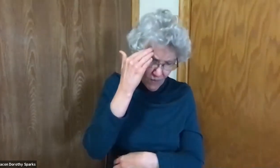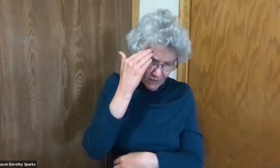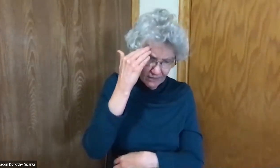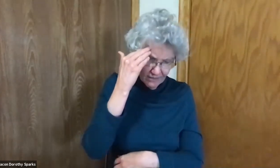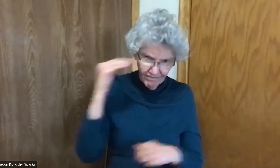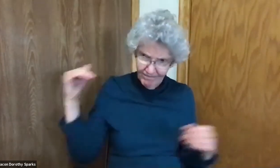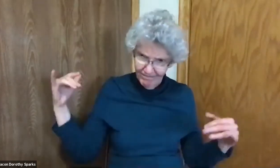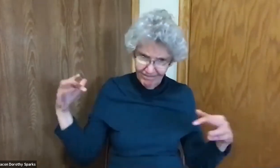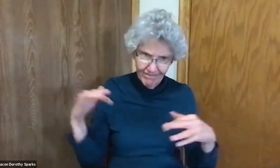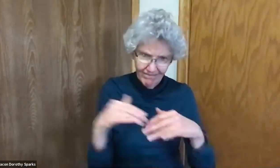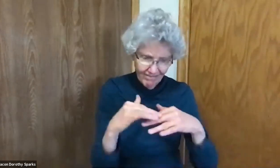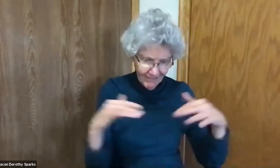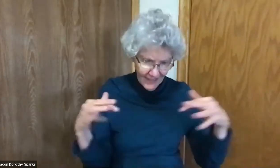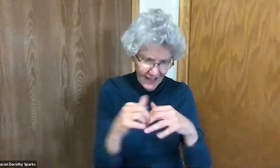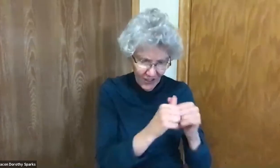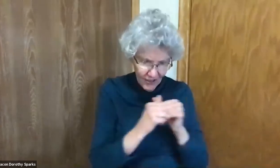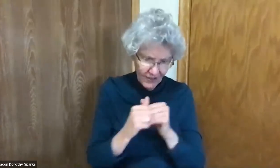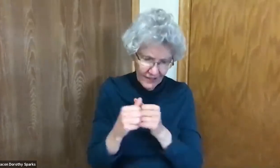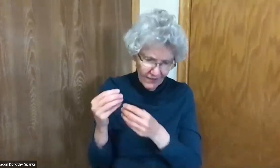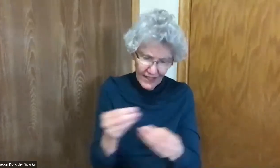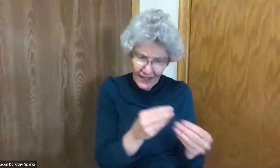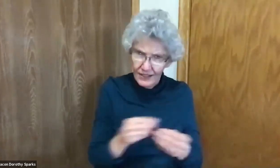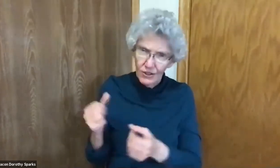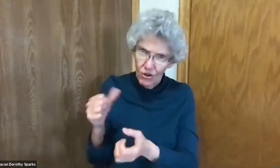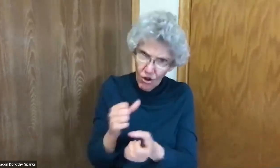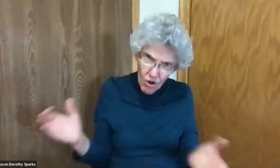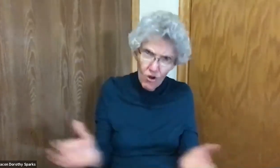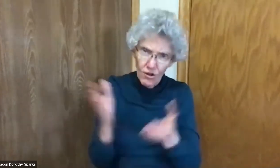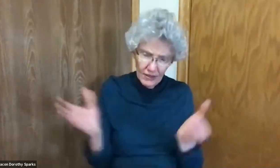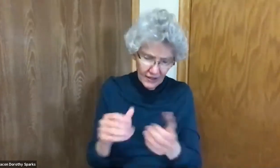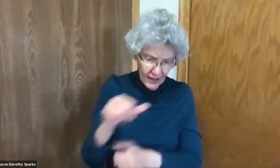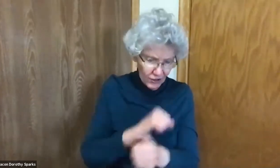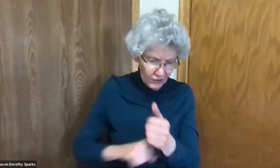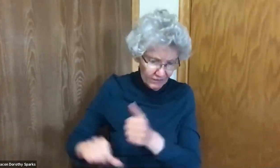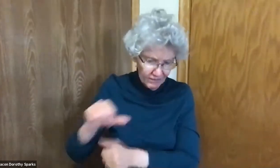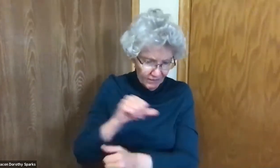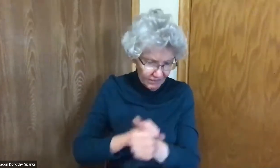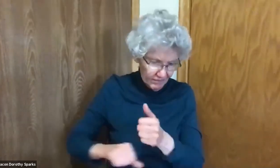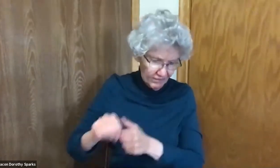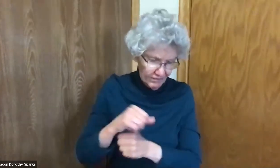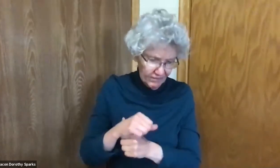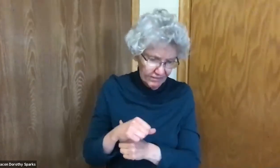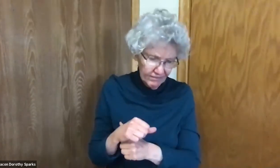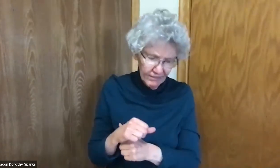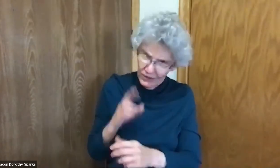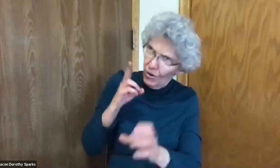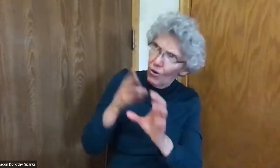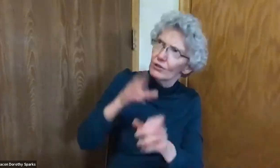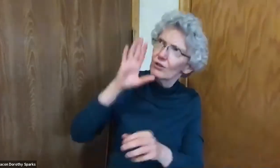Lead us now from this gathering, fed and encouraged,